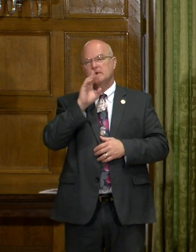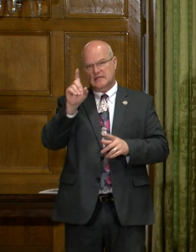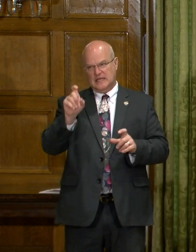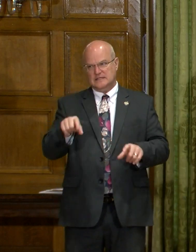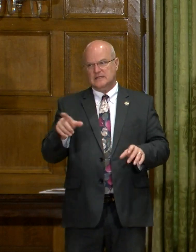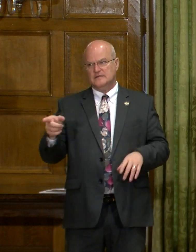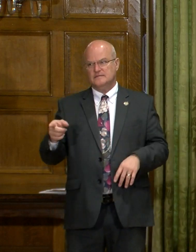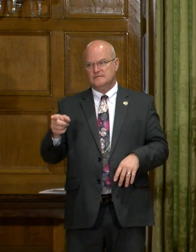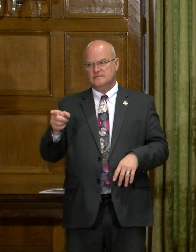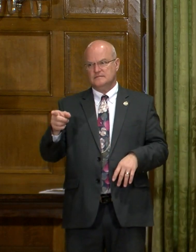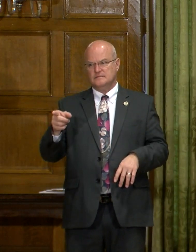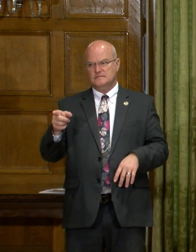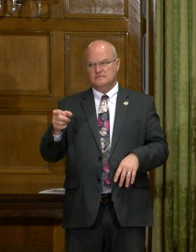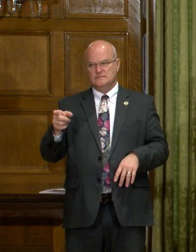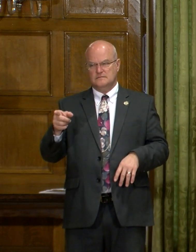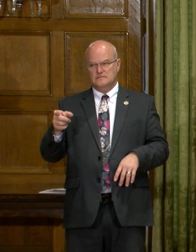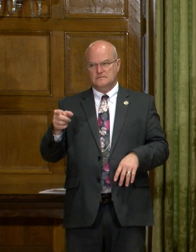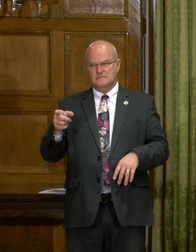tested.